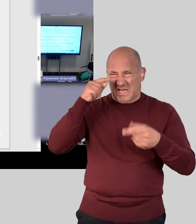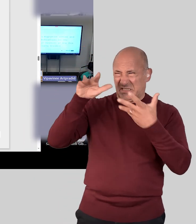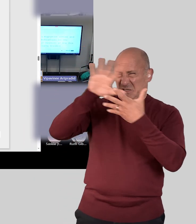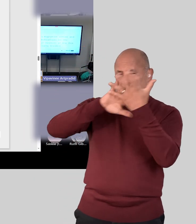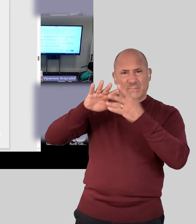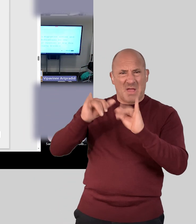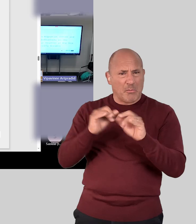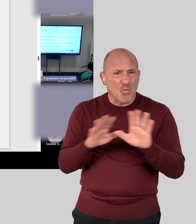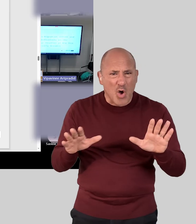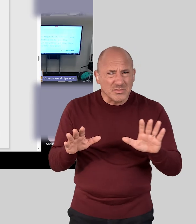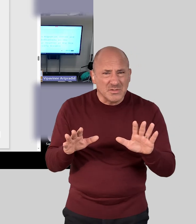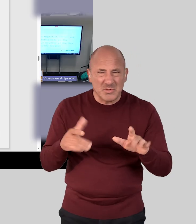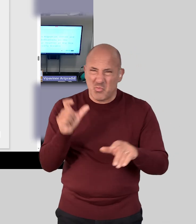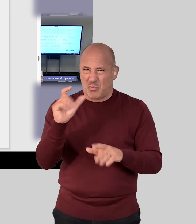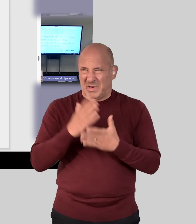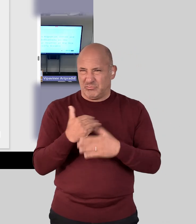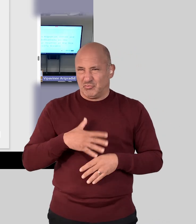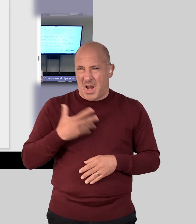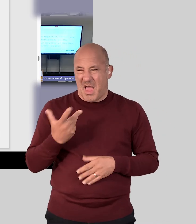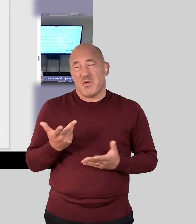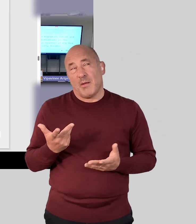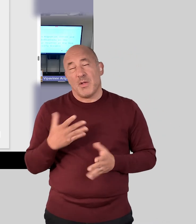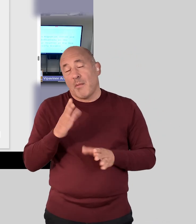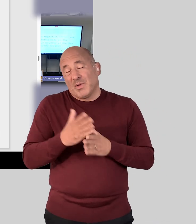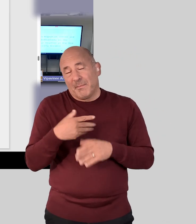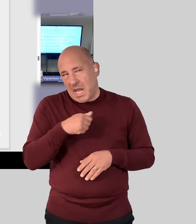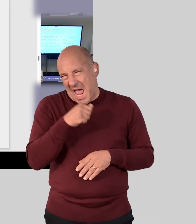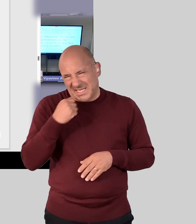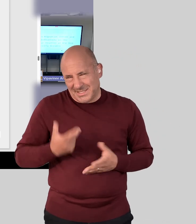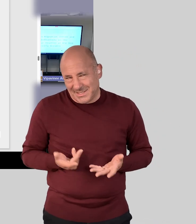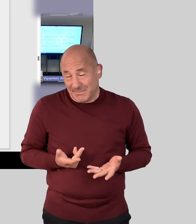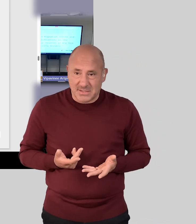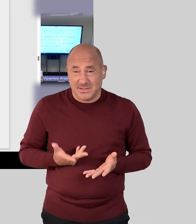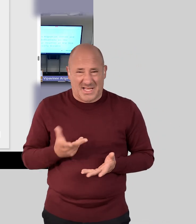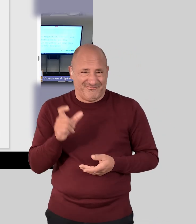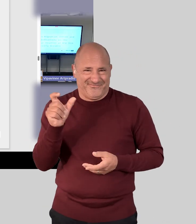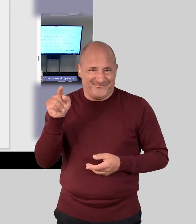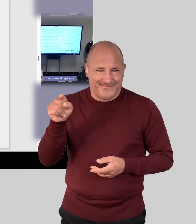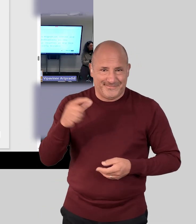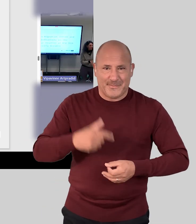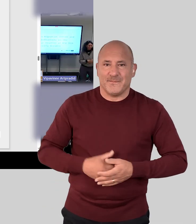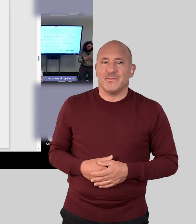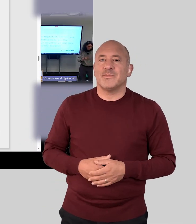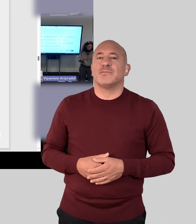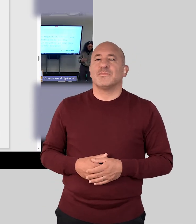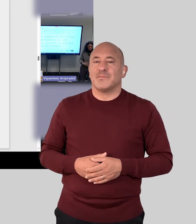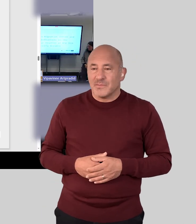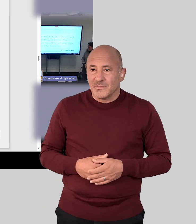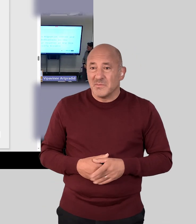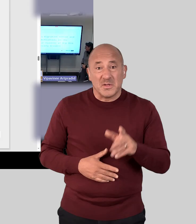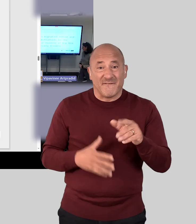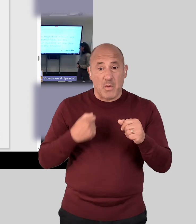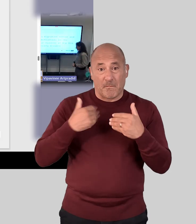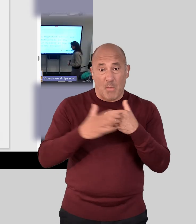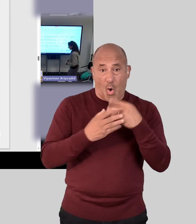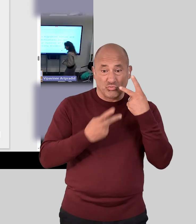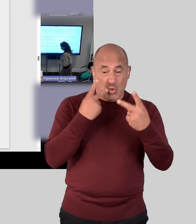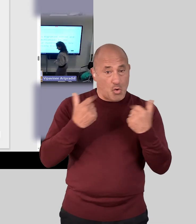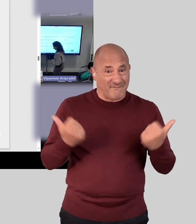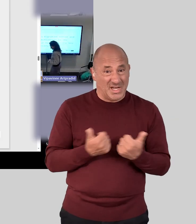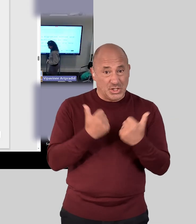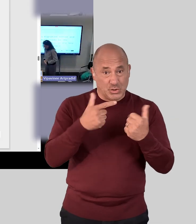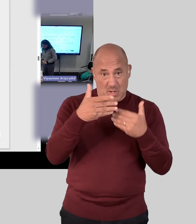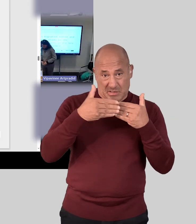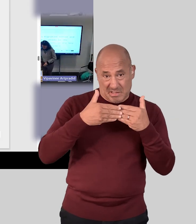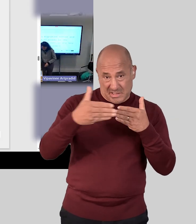might not be a distorting factor. I didn't read the brackets. You don't like? I don't. But anyway, I was being generous. Okay, so you've got the